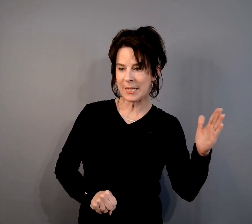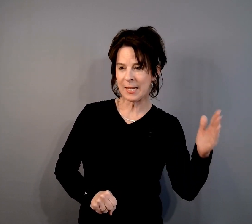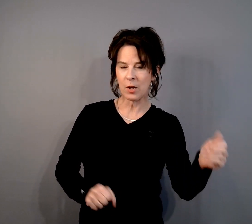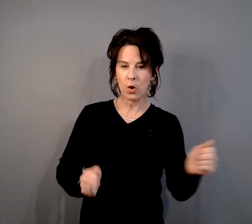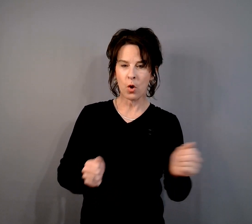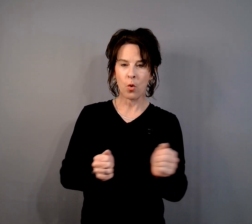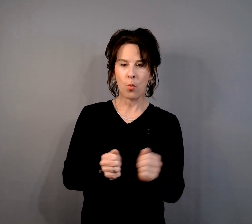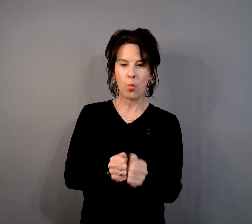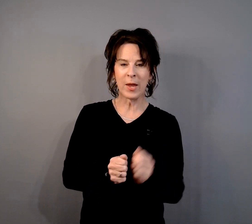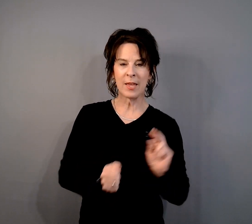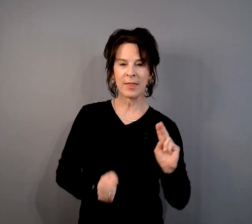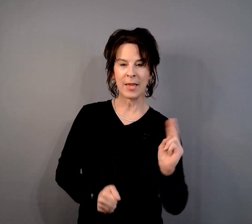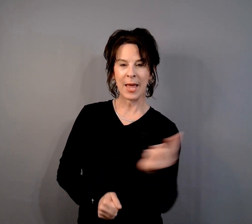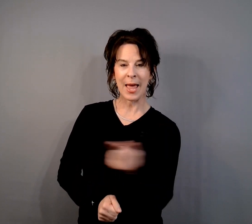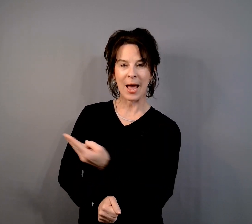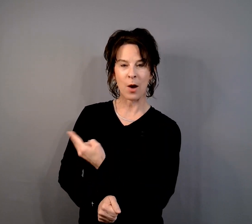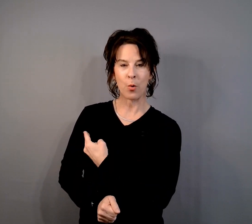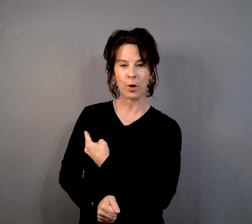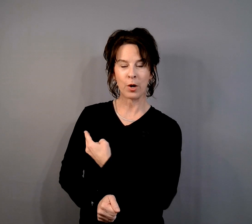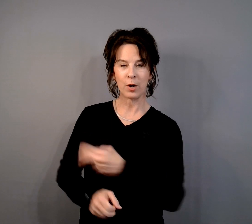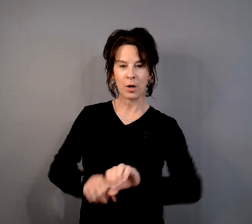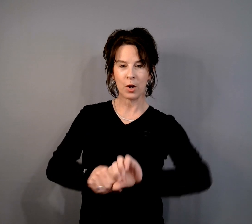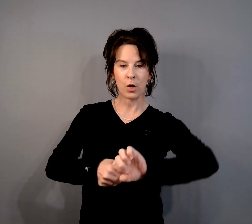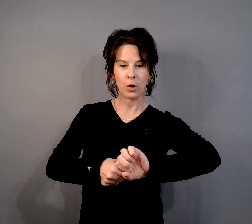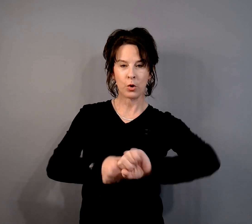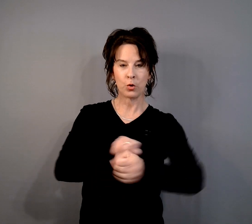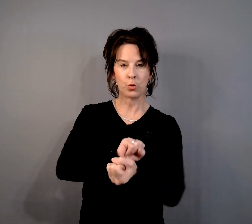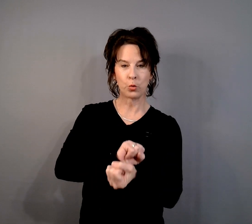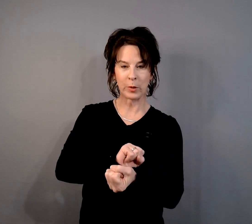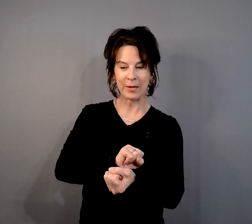acquainted with our grief.